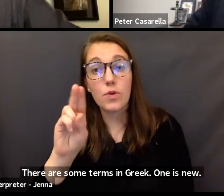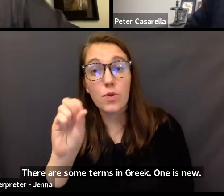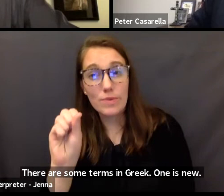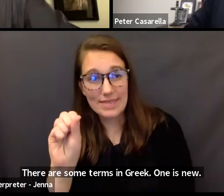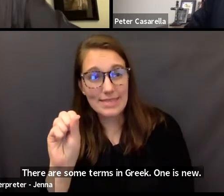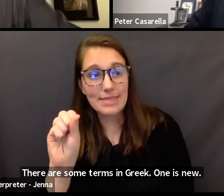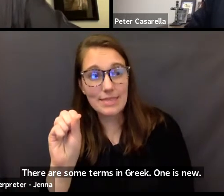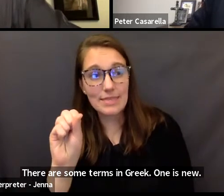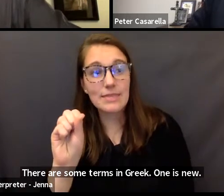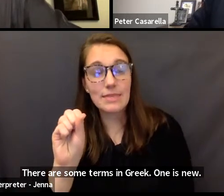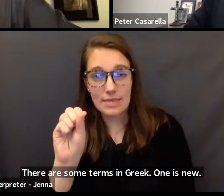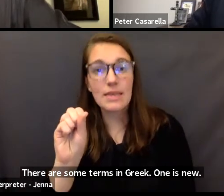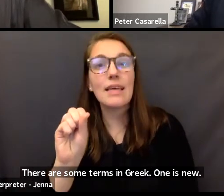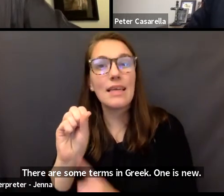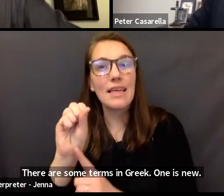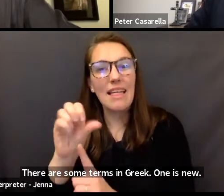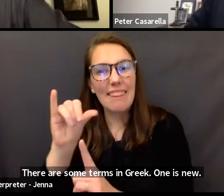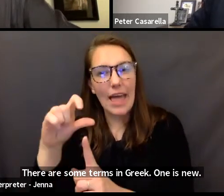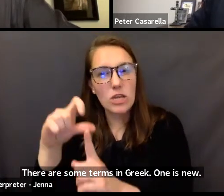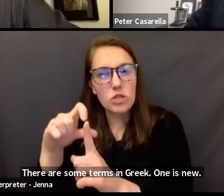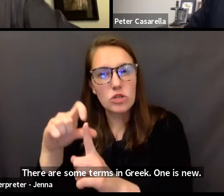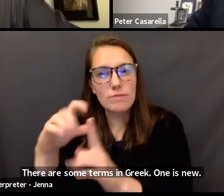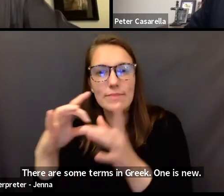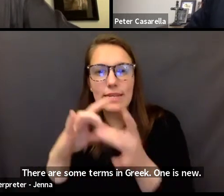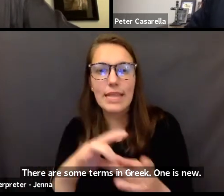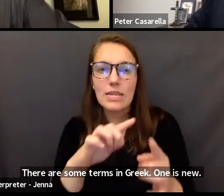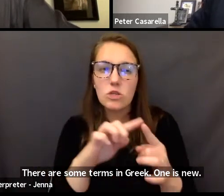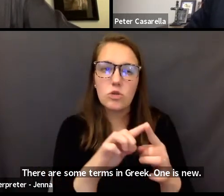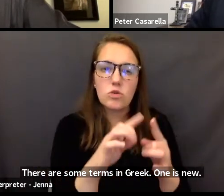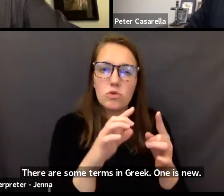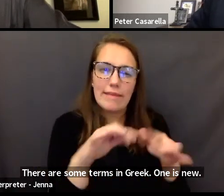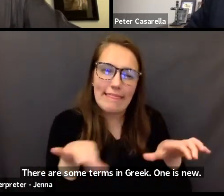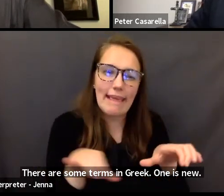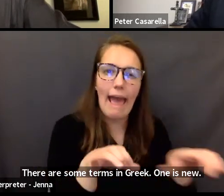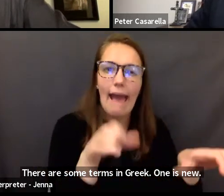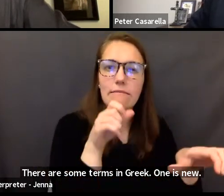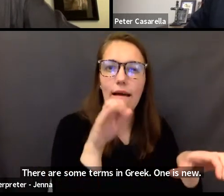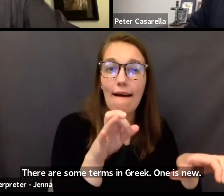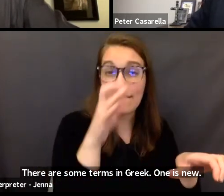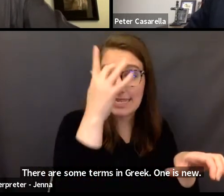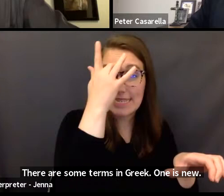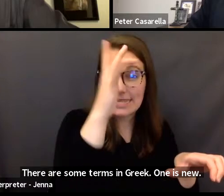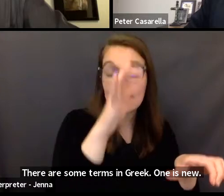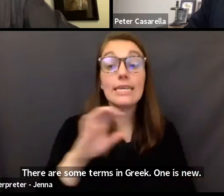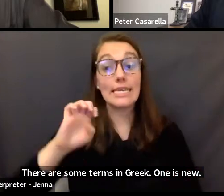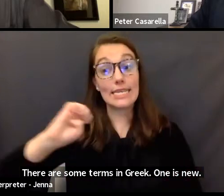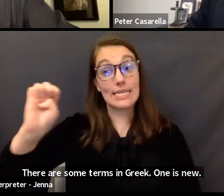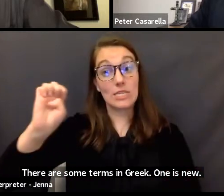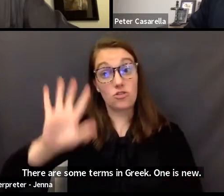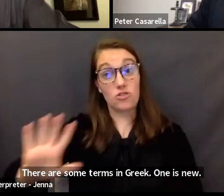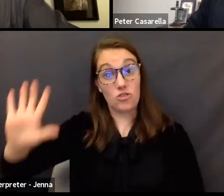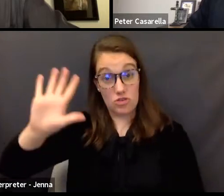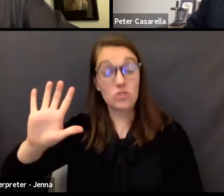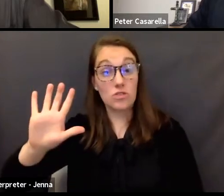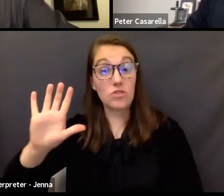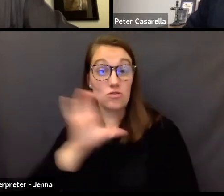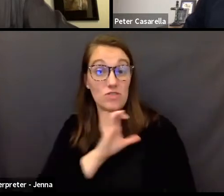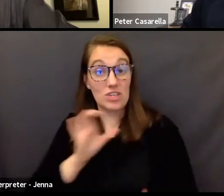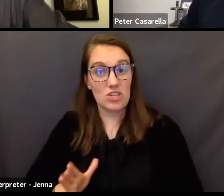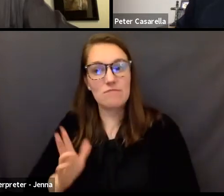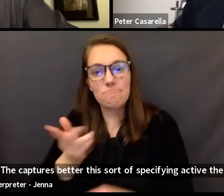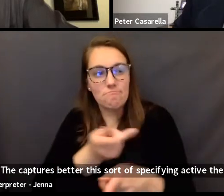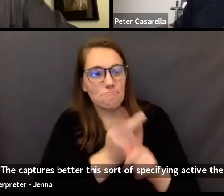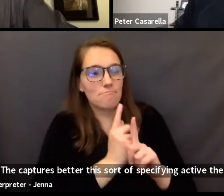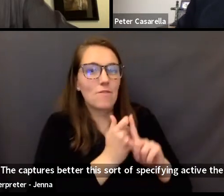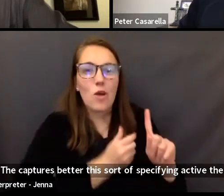captures better the sort of specifying act of the intellect. And Eastern Christians took the term nous from Greek philosophy